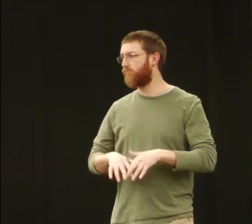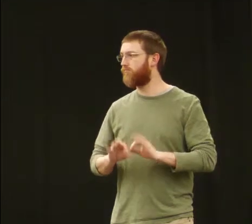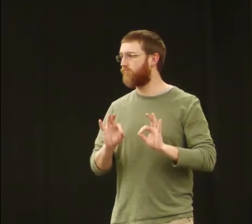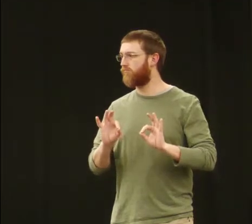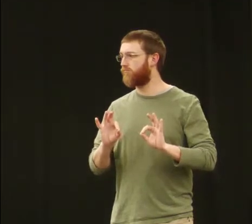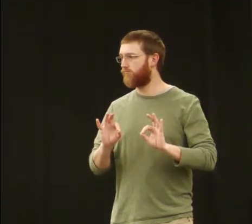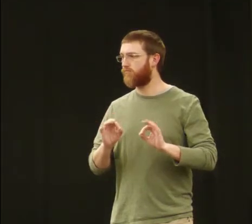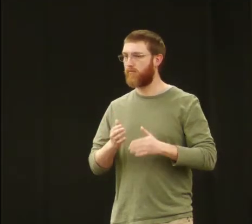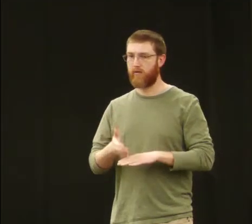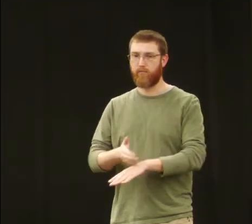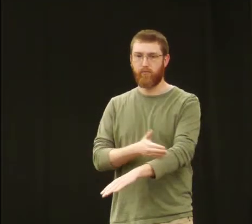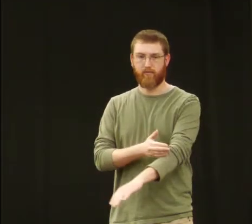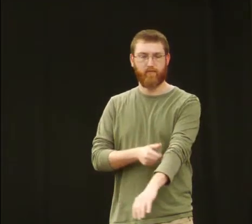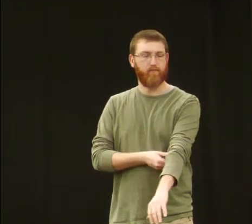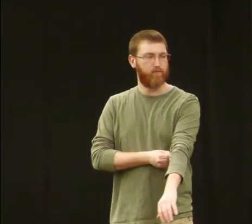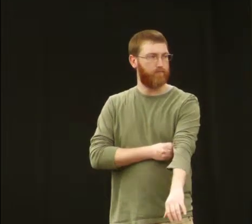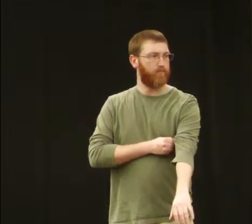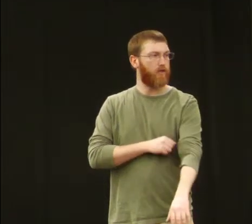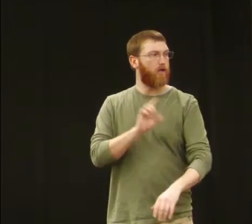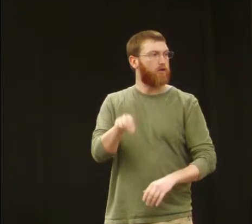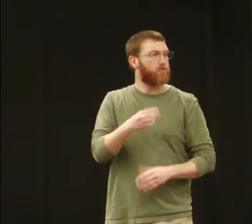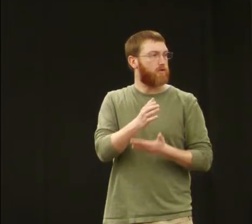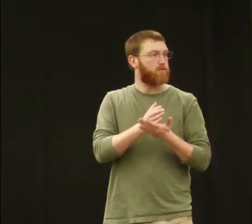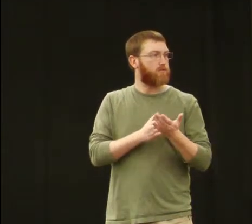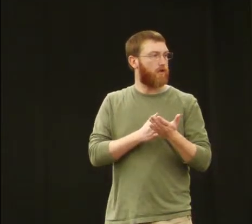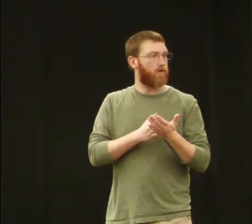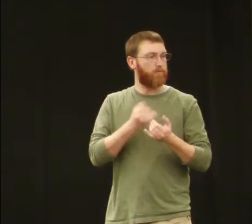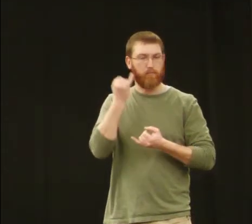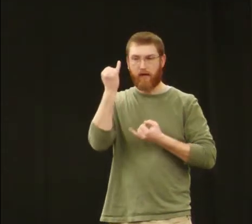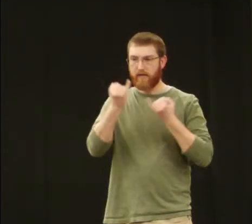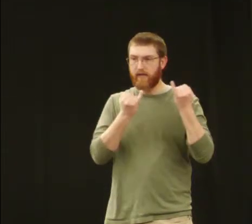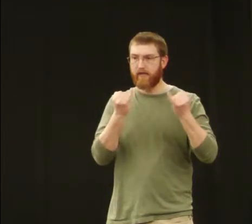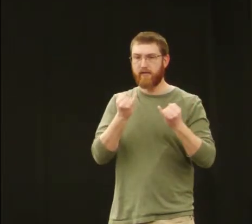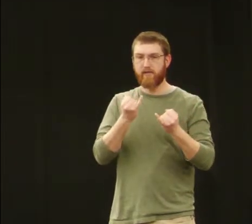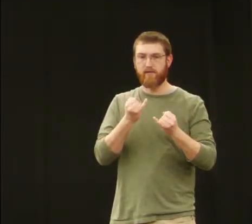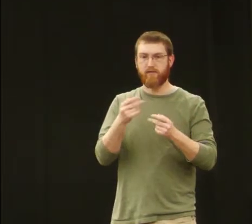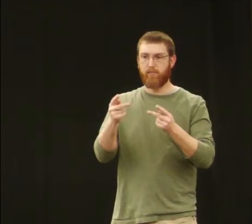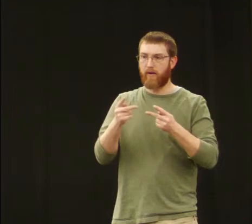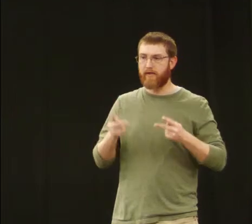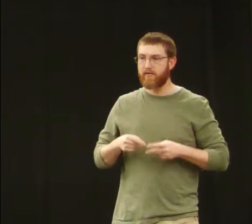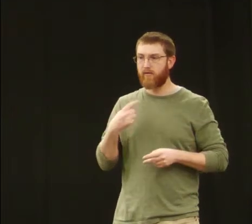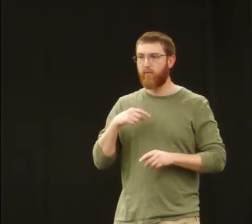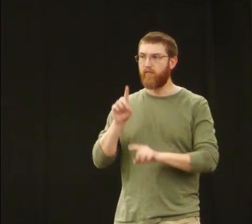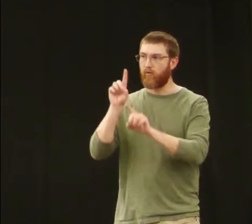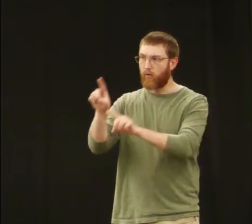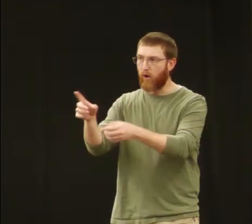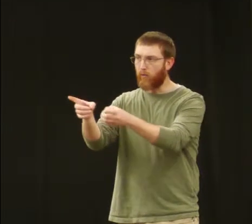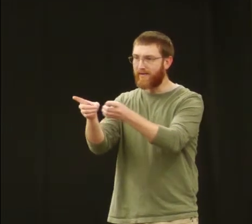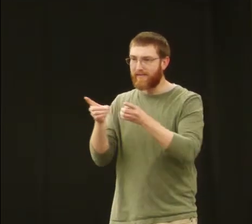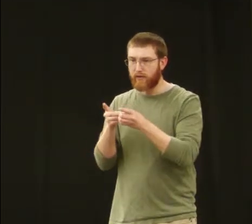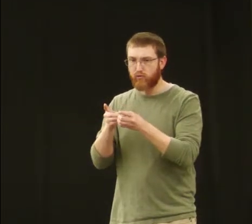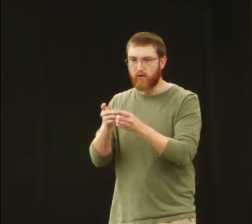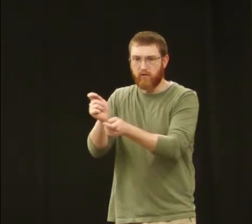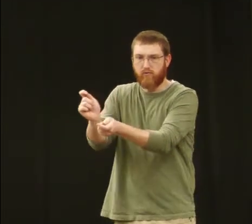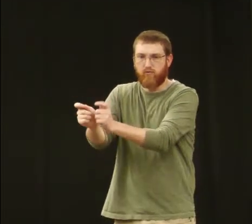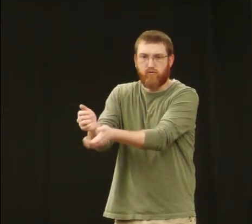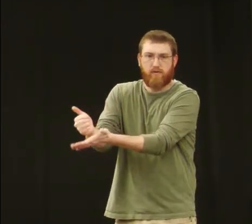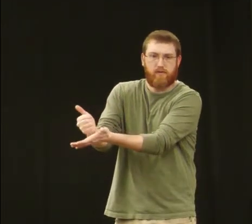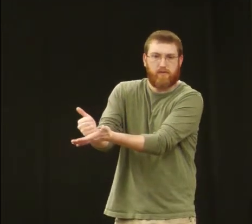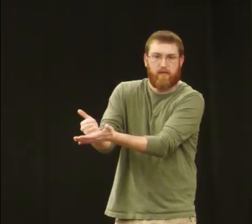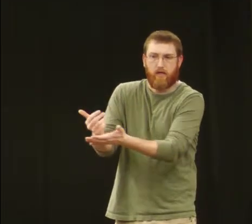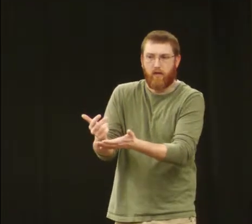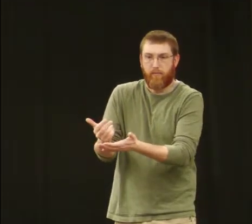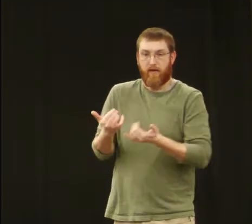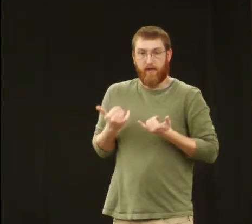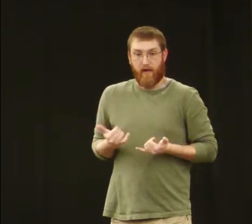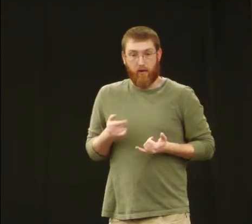So these are some points that we have had to go in and do corrective action plan that we think this being